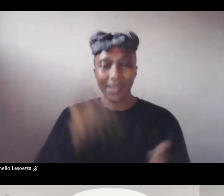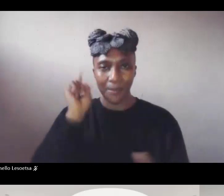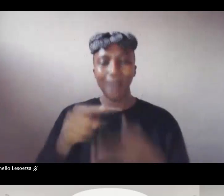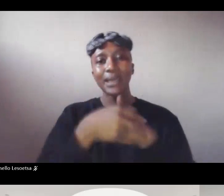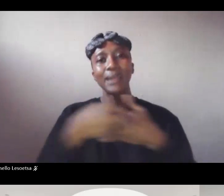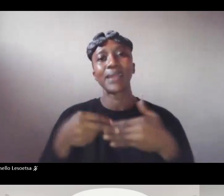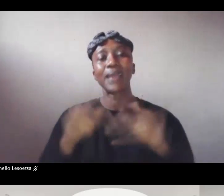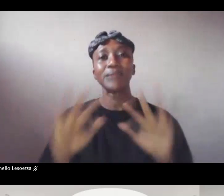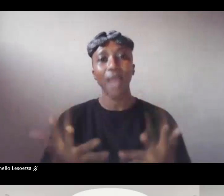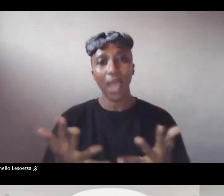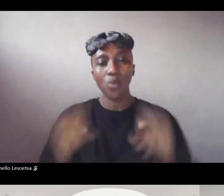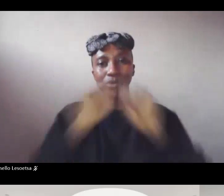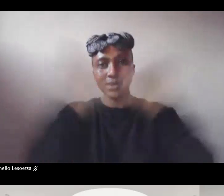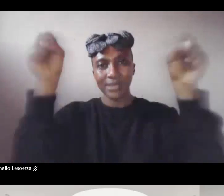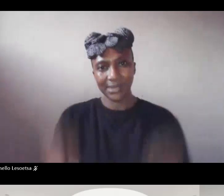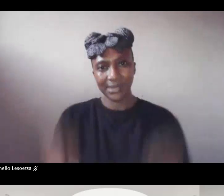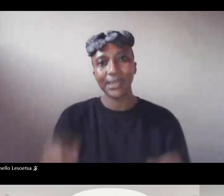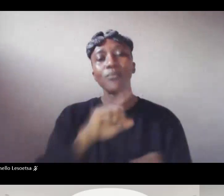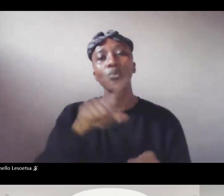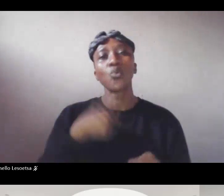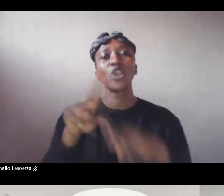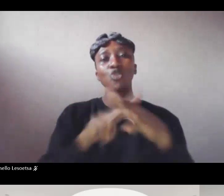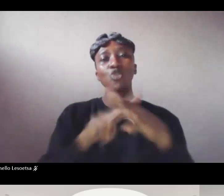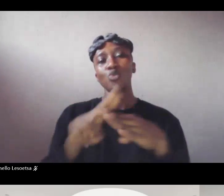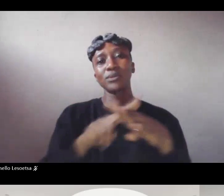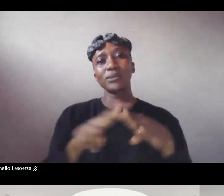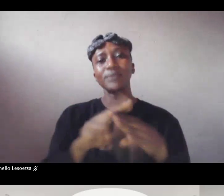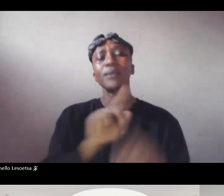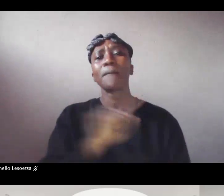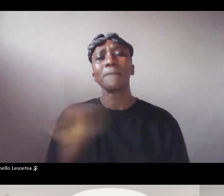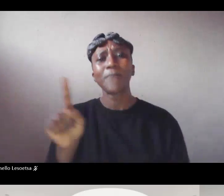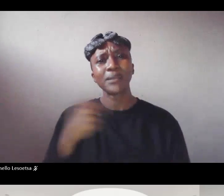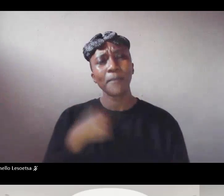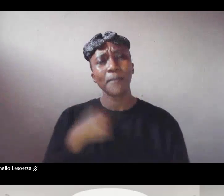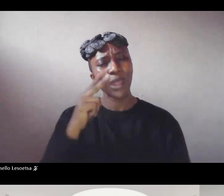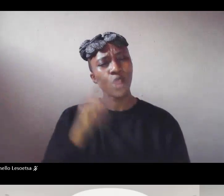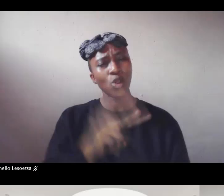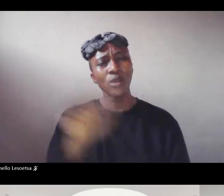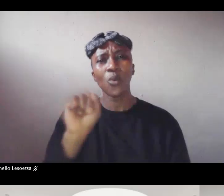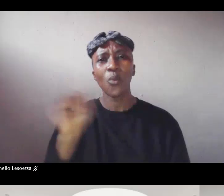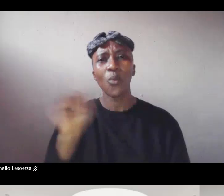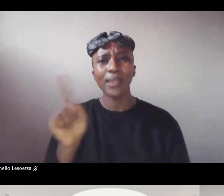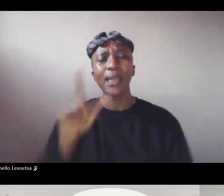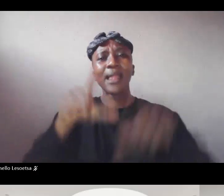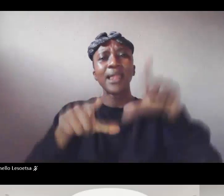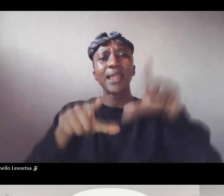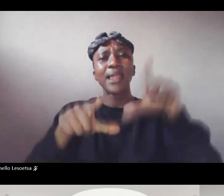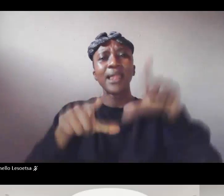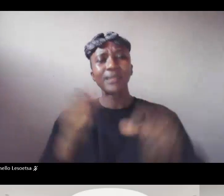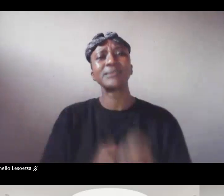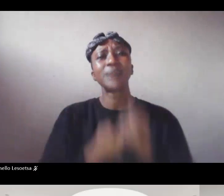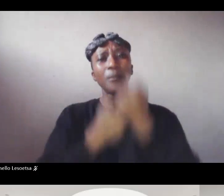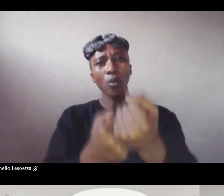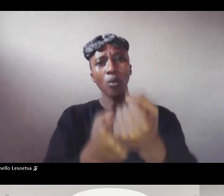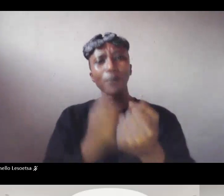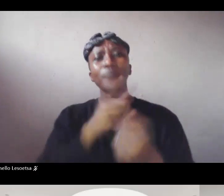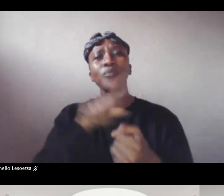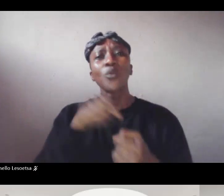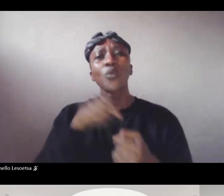the system we use. But I'm looking again at the level of support. We need to look